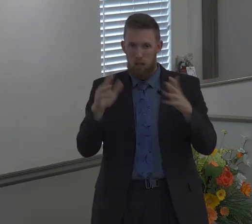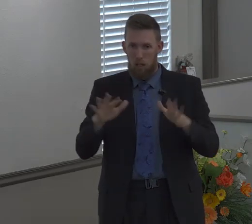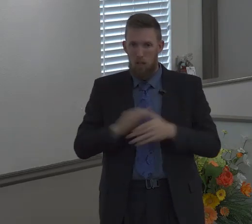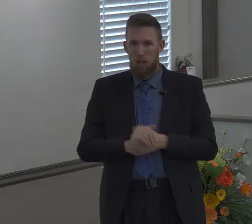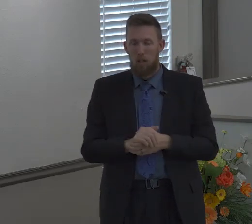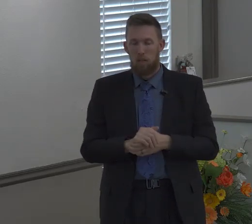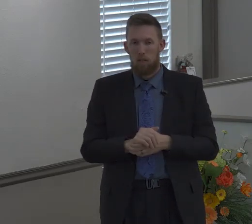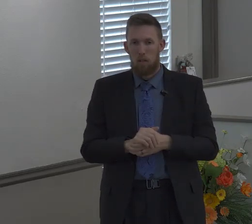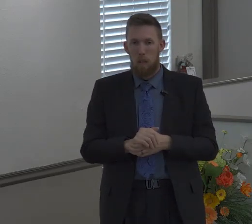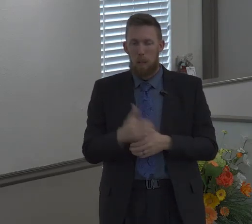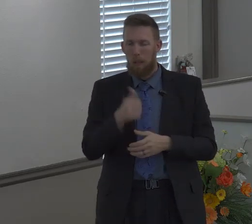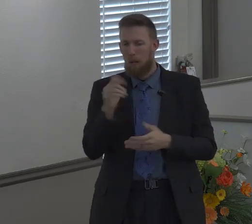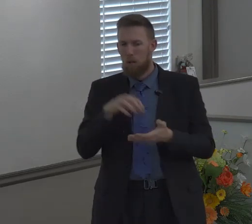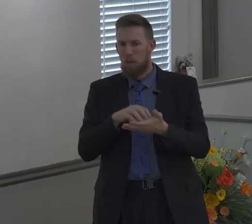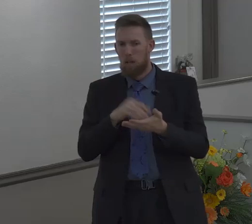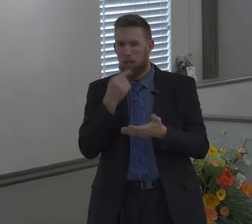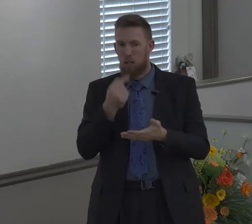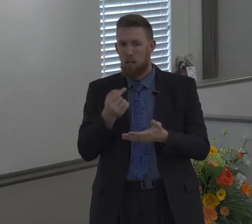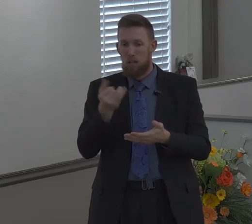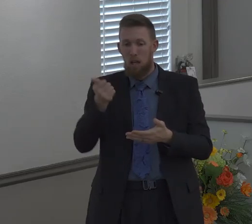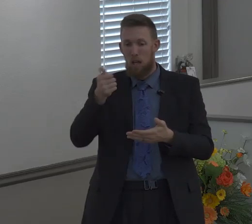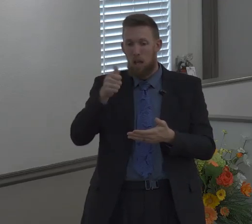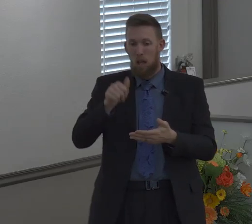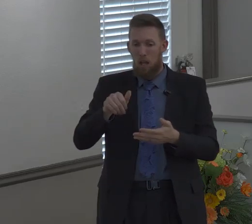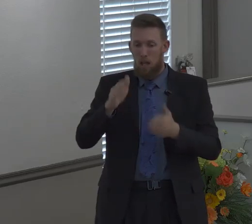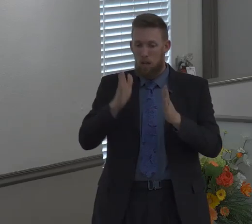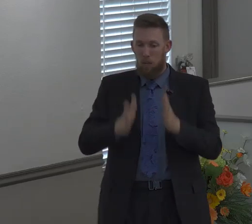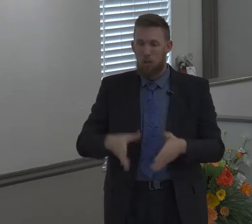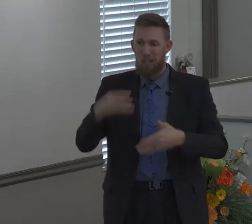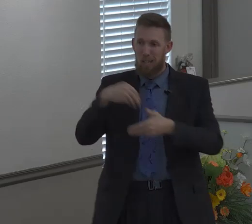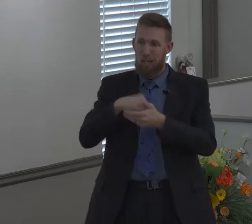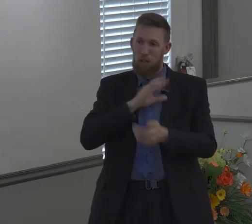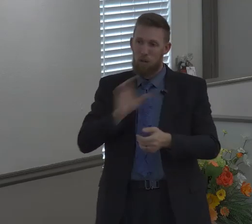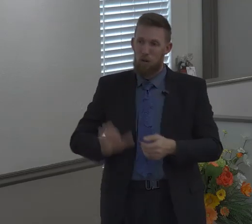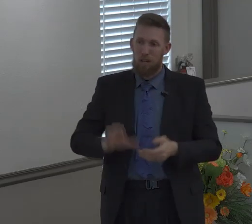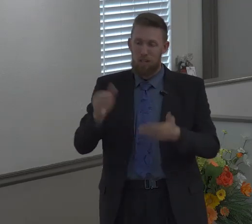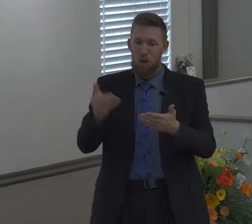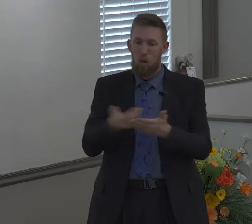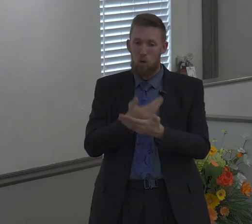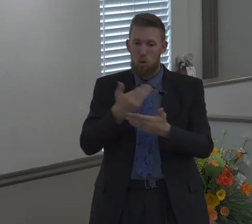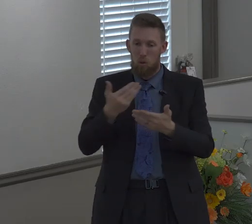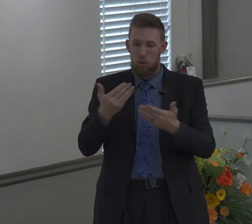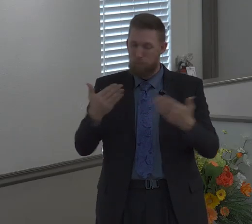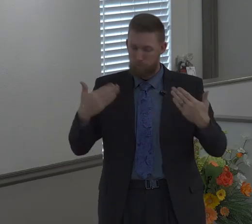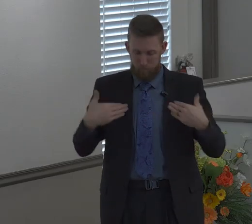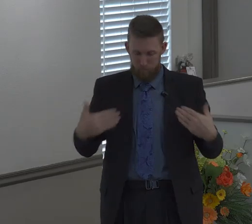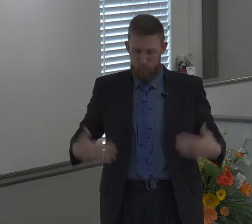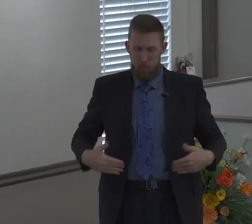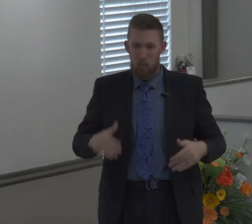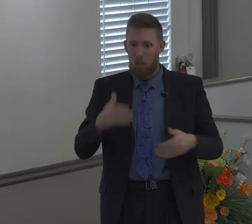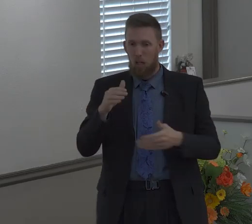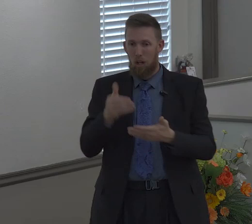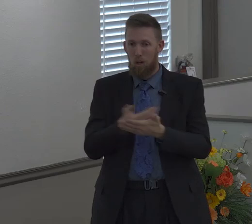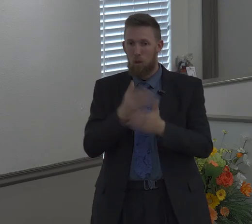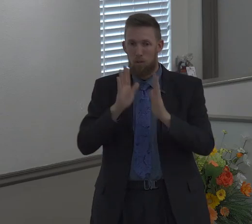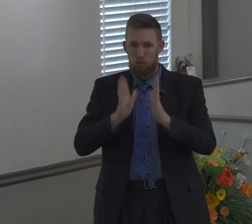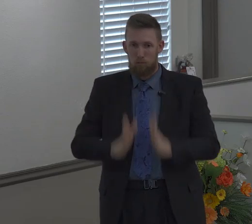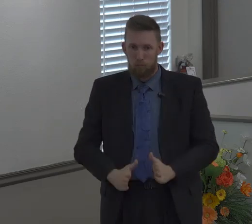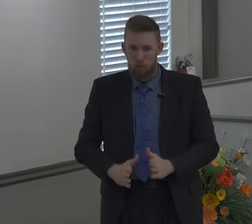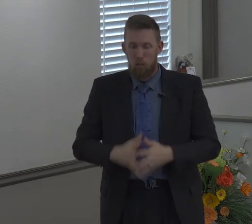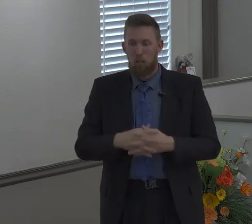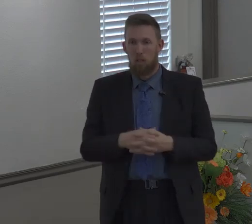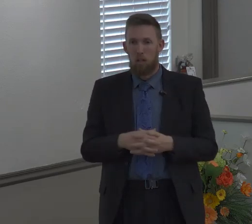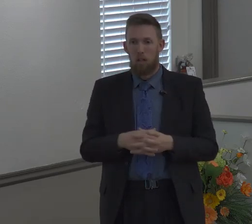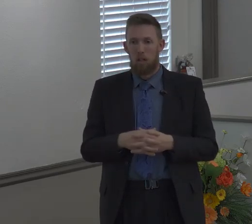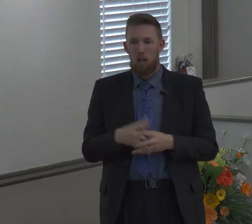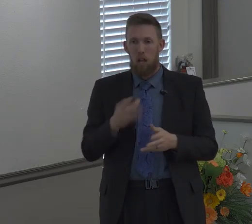Corinthians 5:17 says, if any man be in Christ, he's a new creature. Old things are passed away. It's a present active